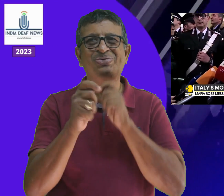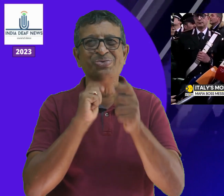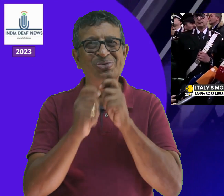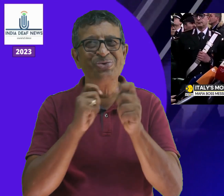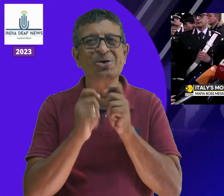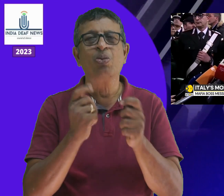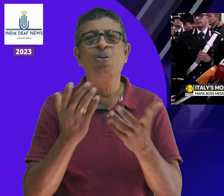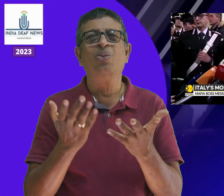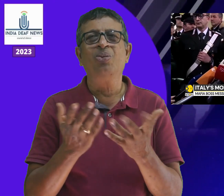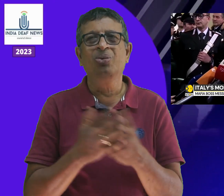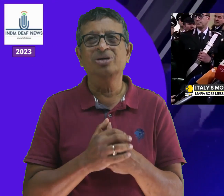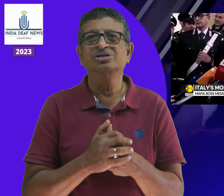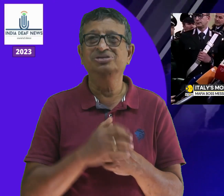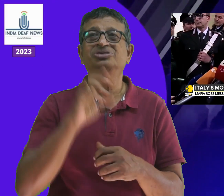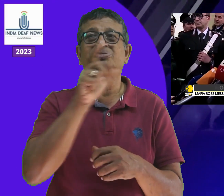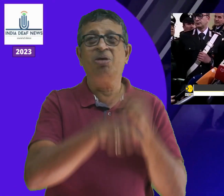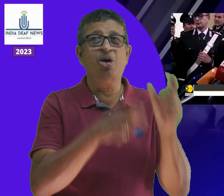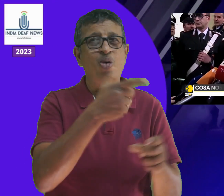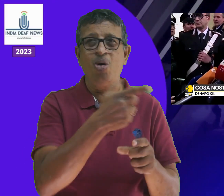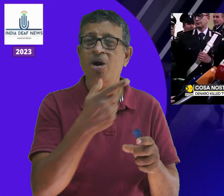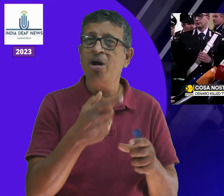it is a heavy blow to organized crime.